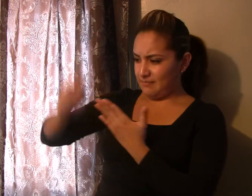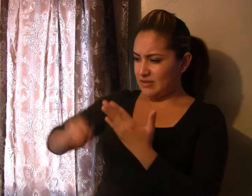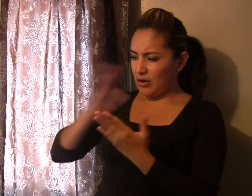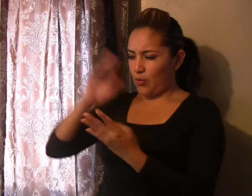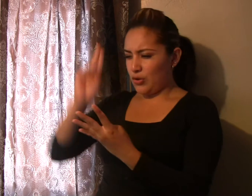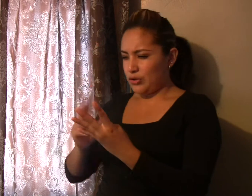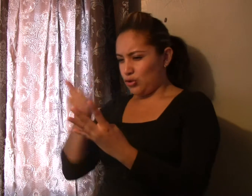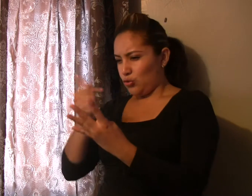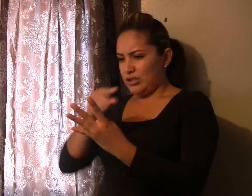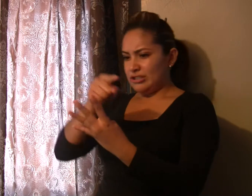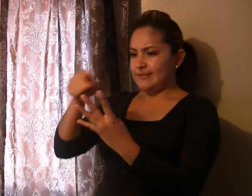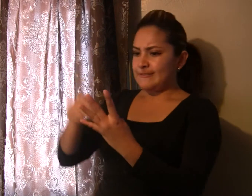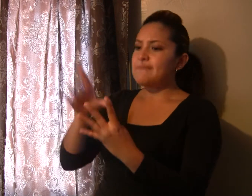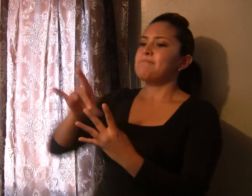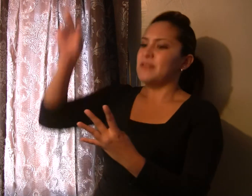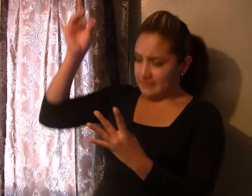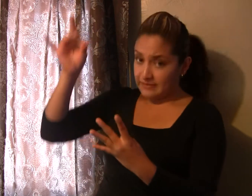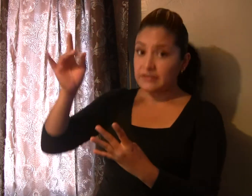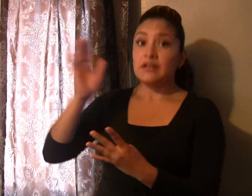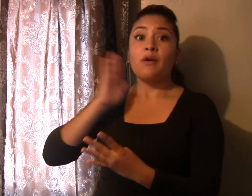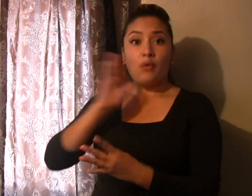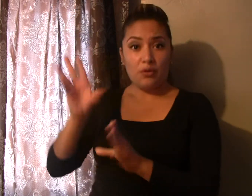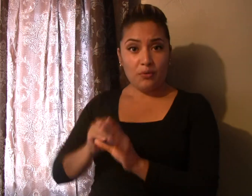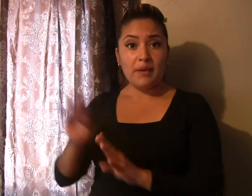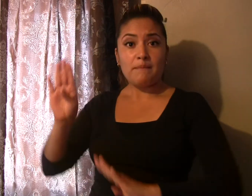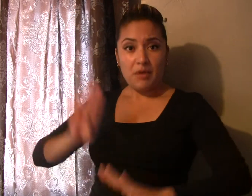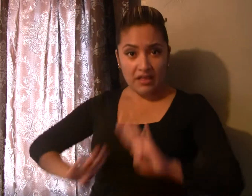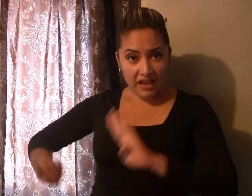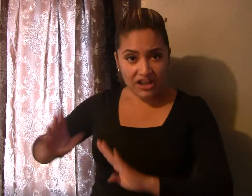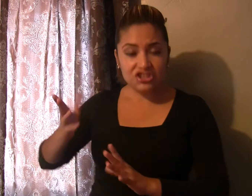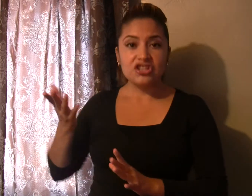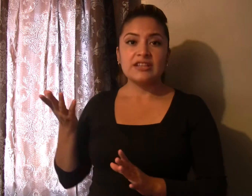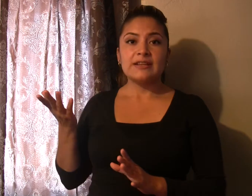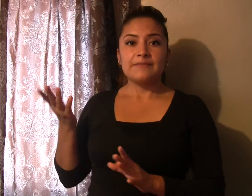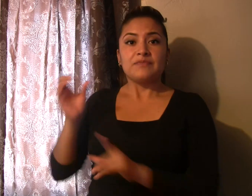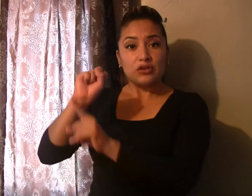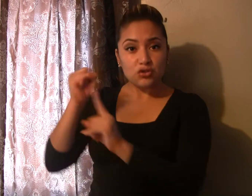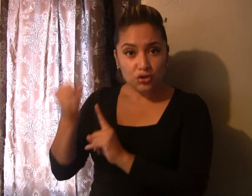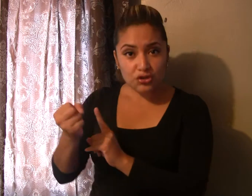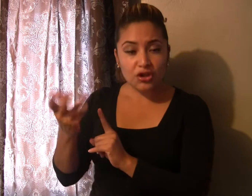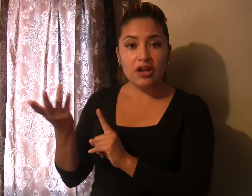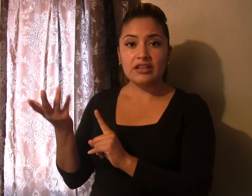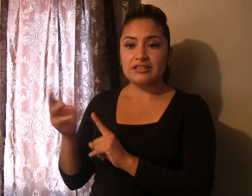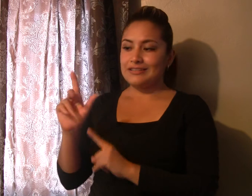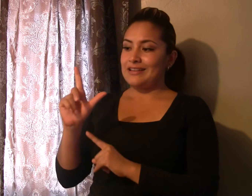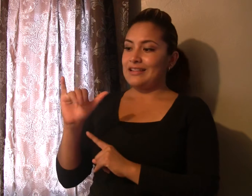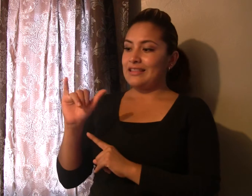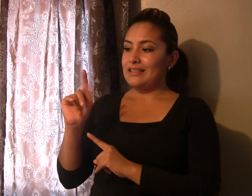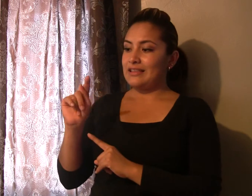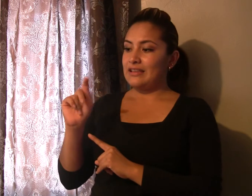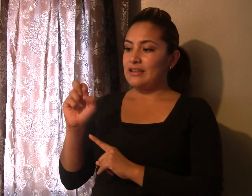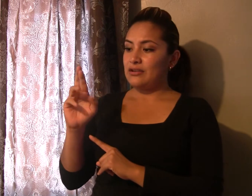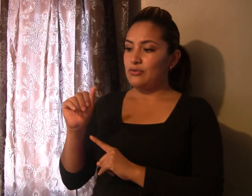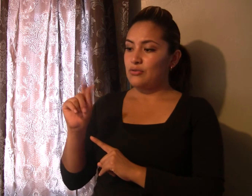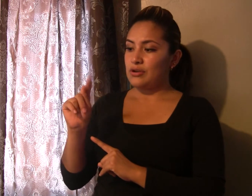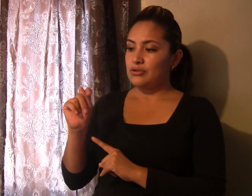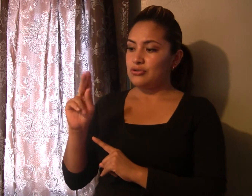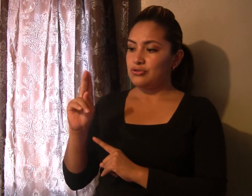done biology, sociology, psychology, literature, history, and I arranged my